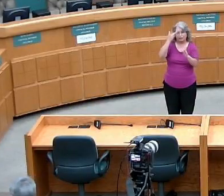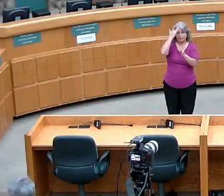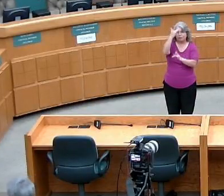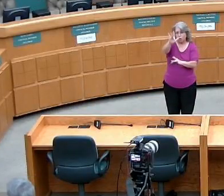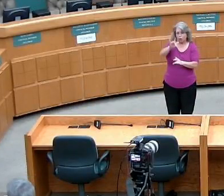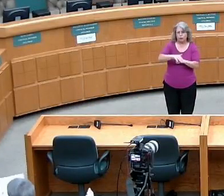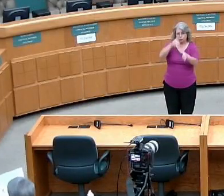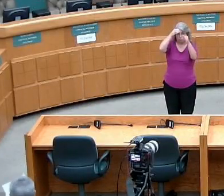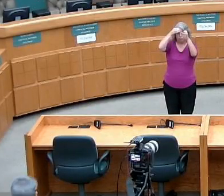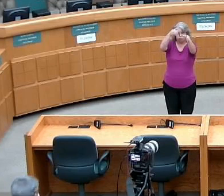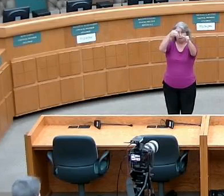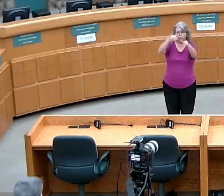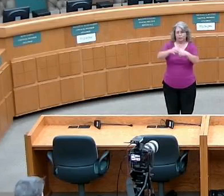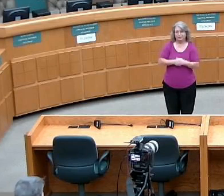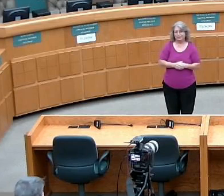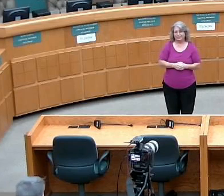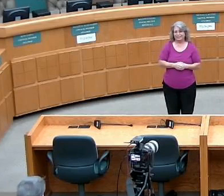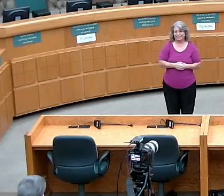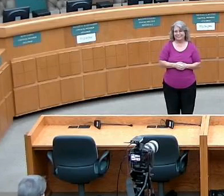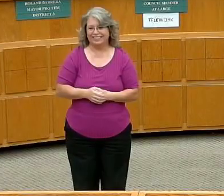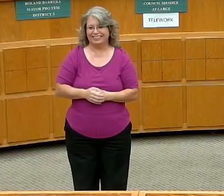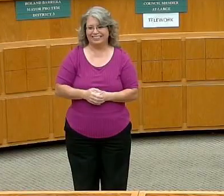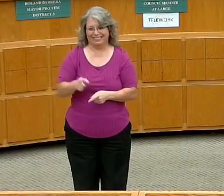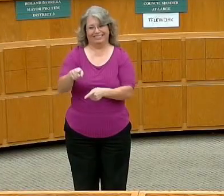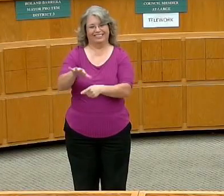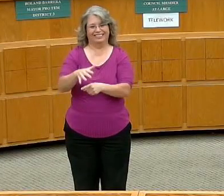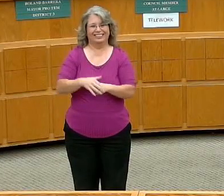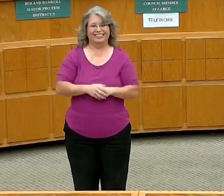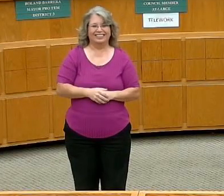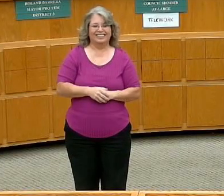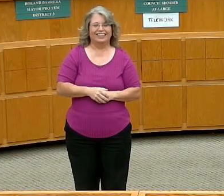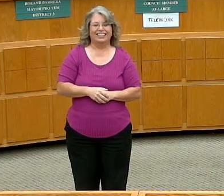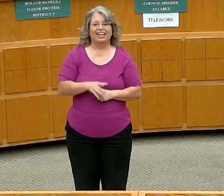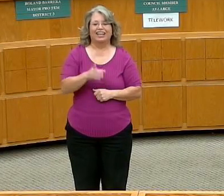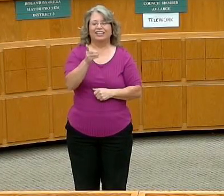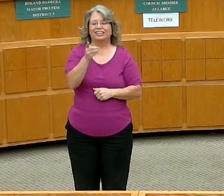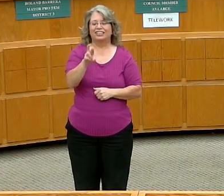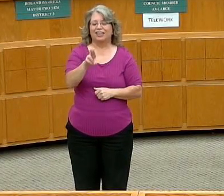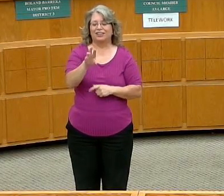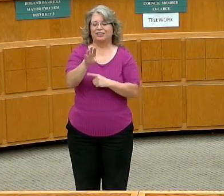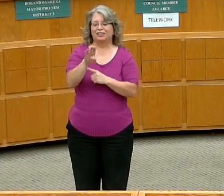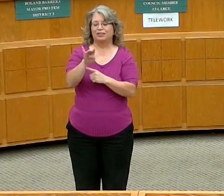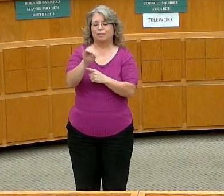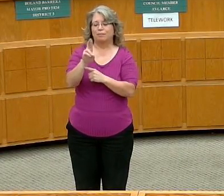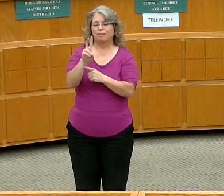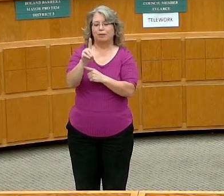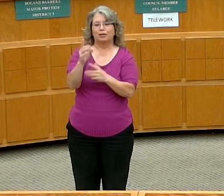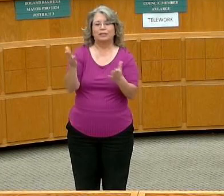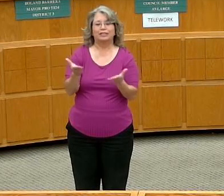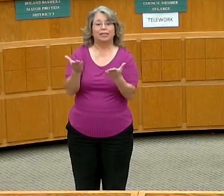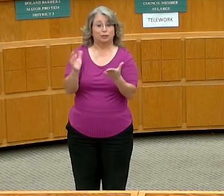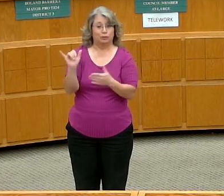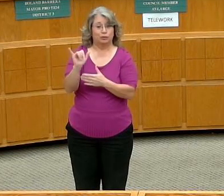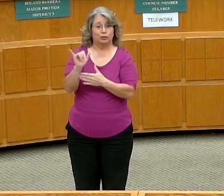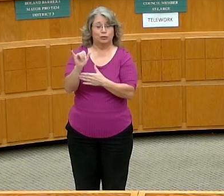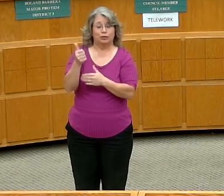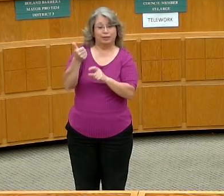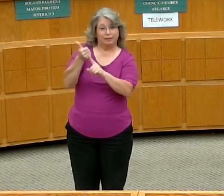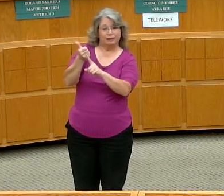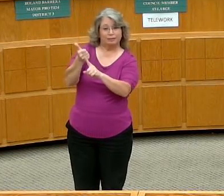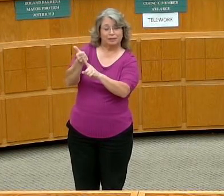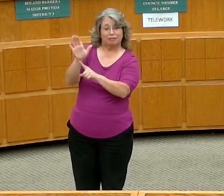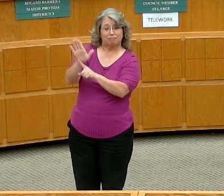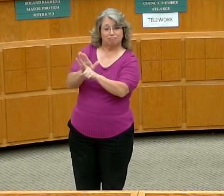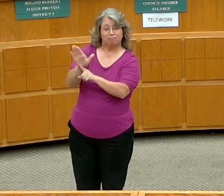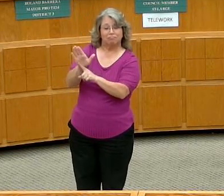So, all right. And then Dr. Bird is with us too. He's an associate professor of